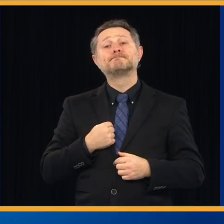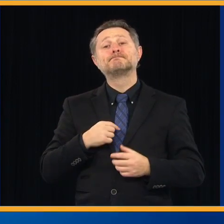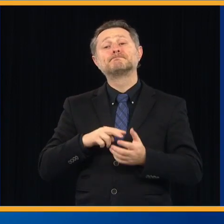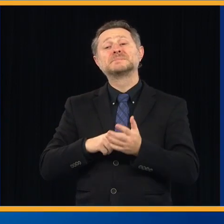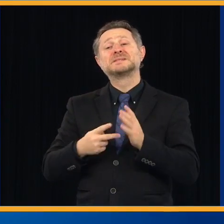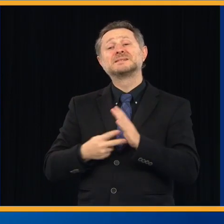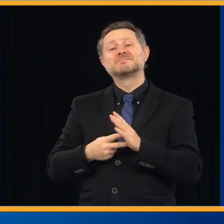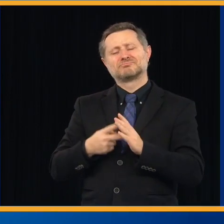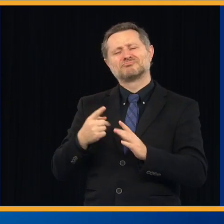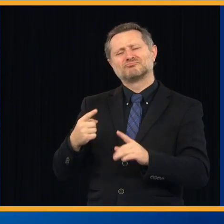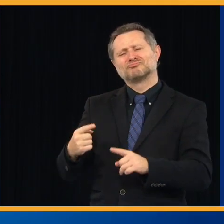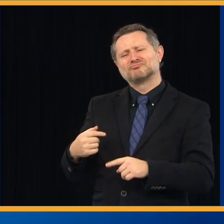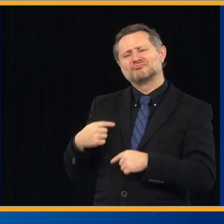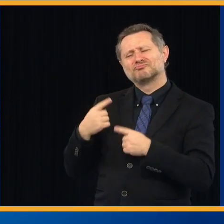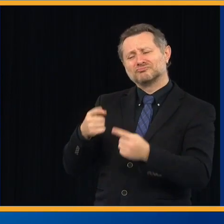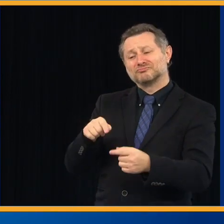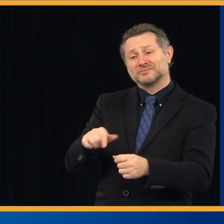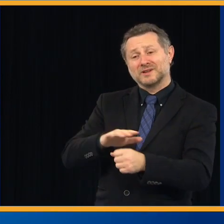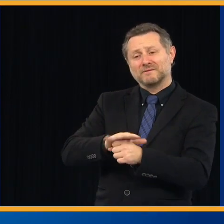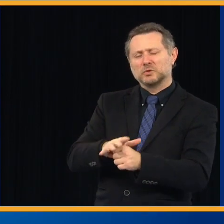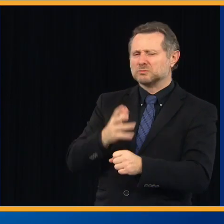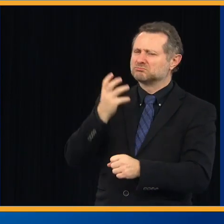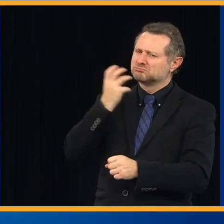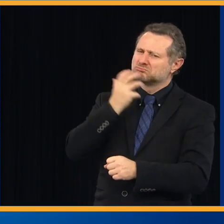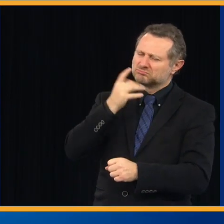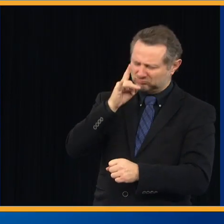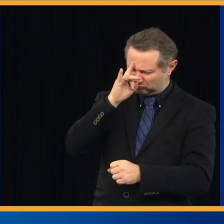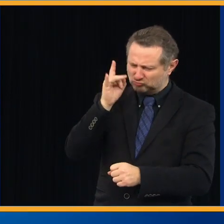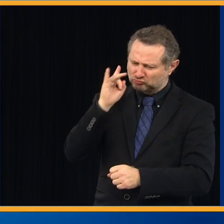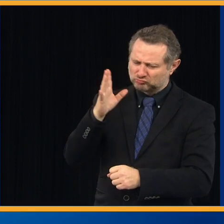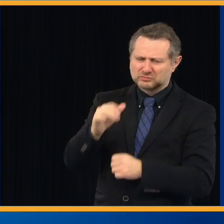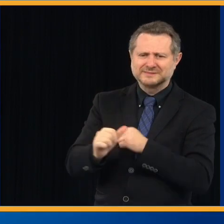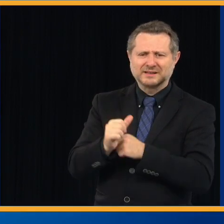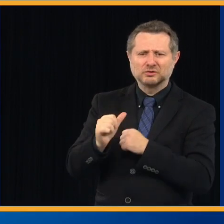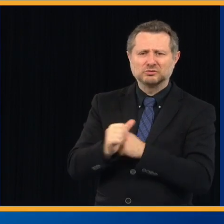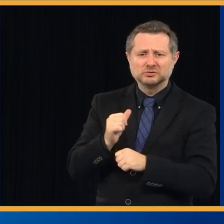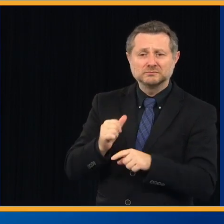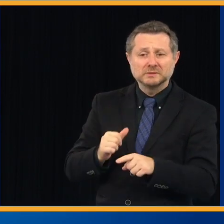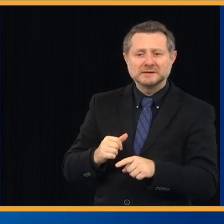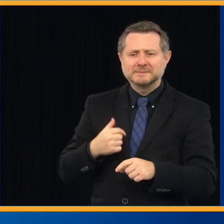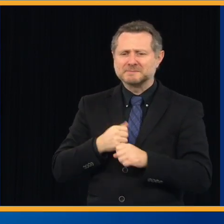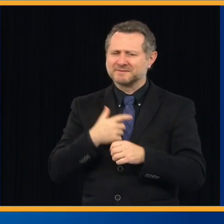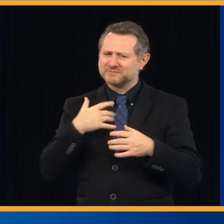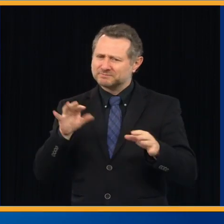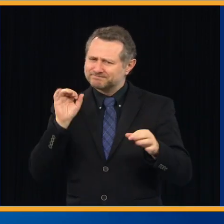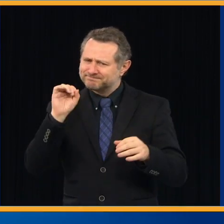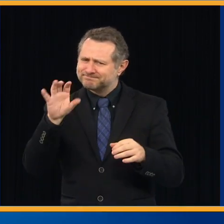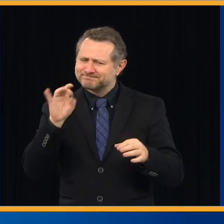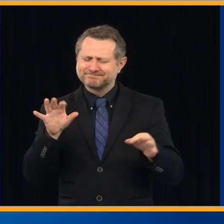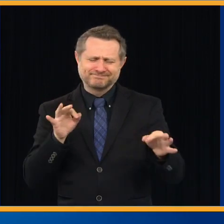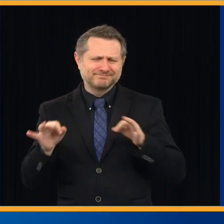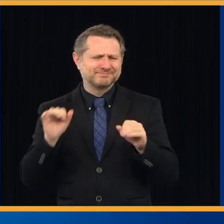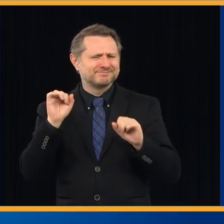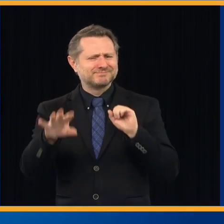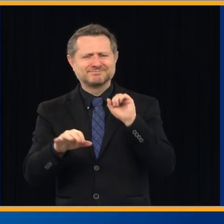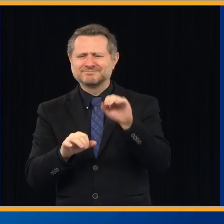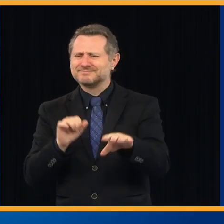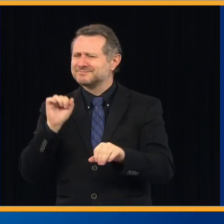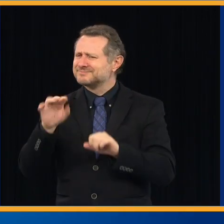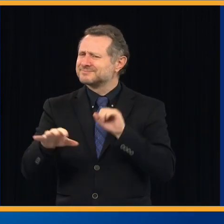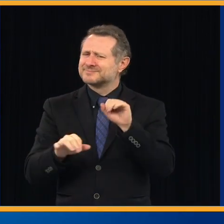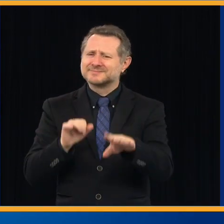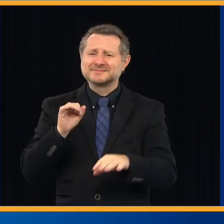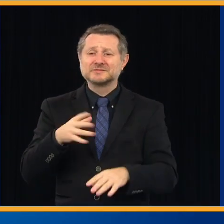how dangerous this virus was. And we communicated that early on so that when we said stay